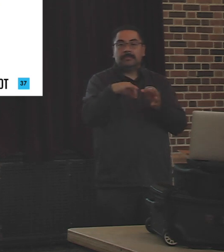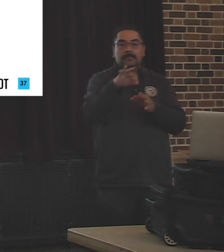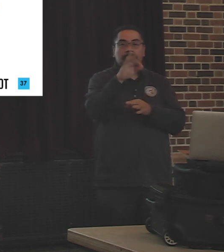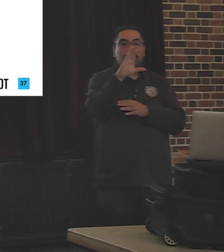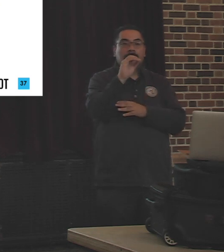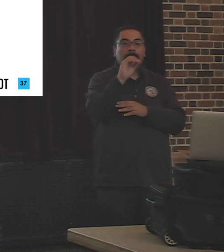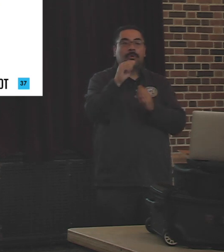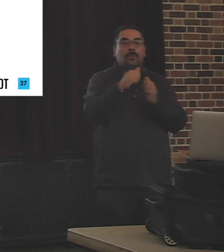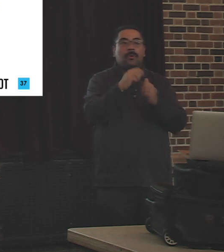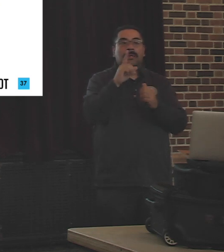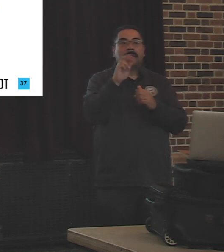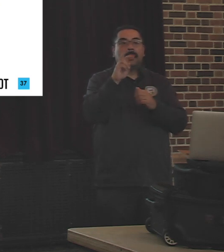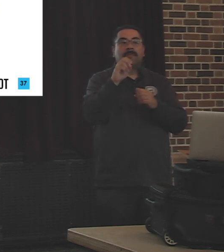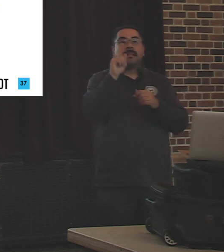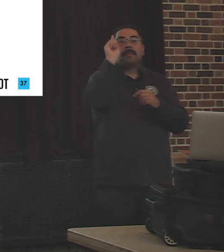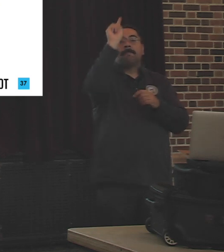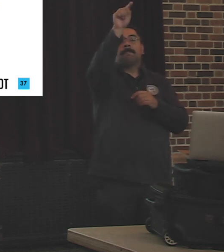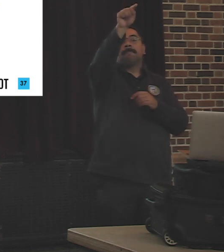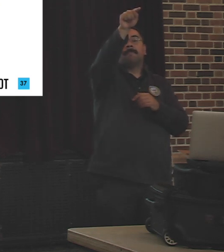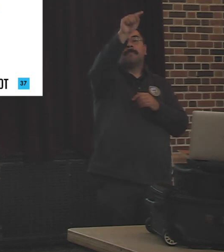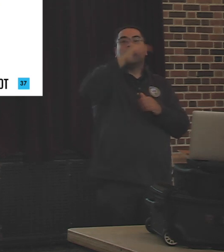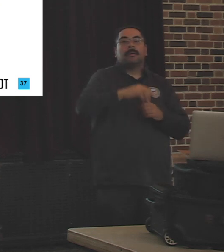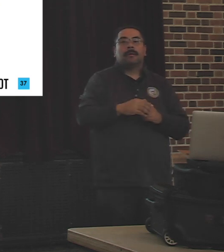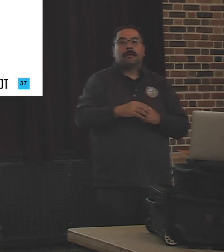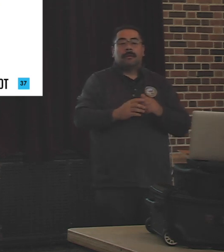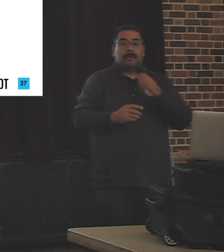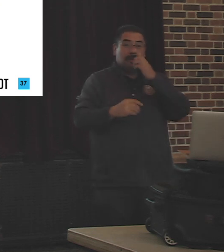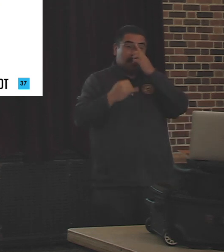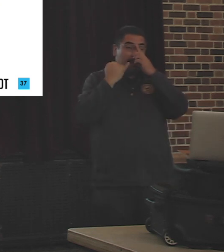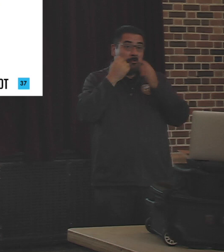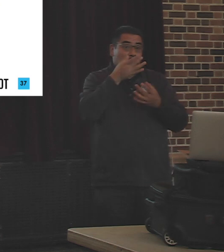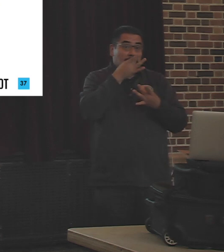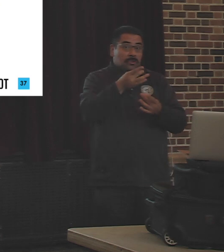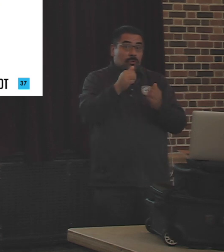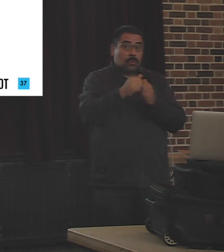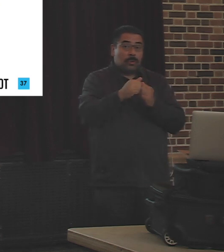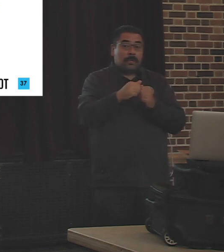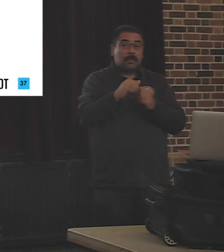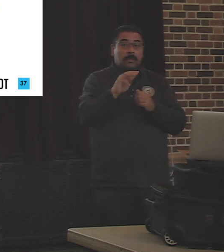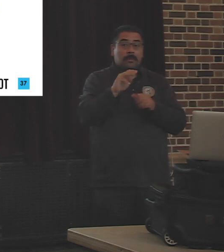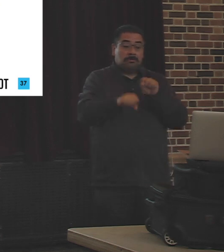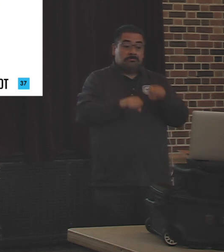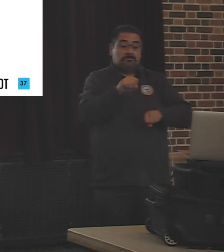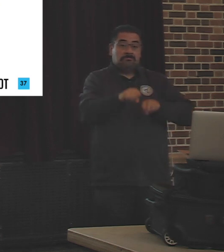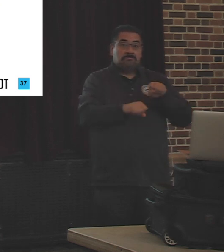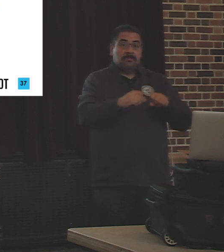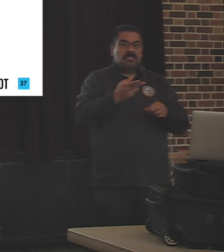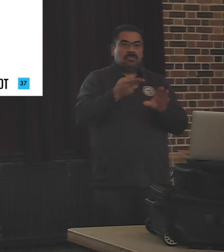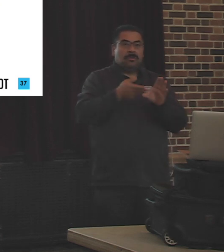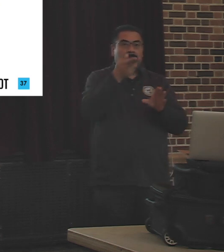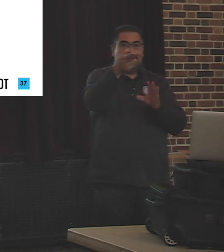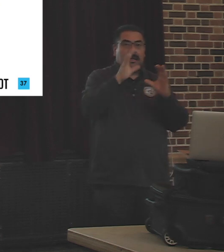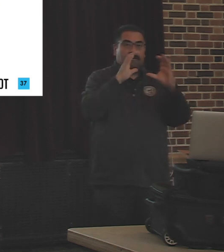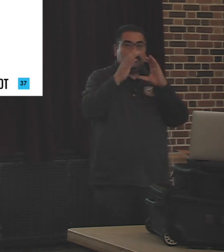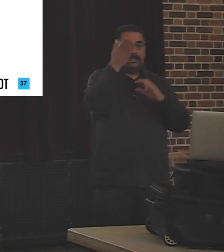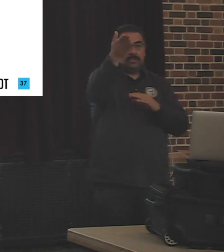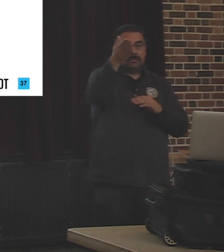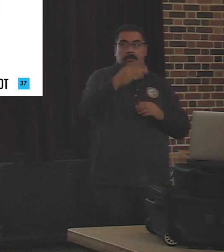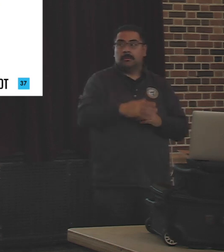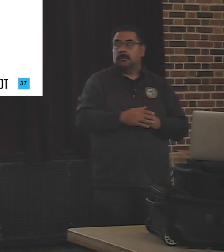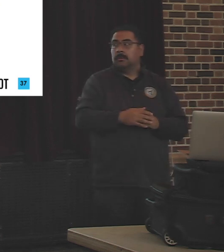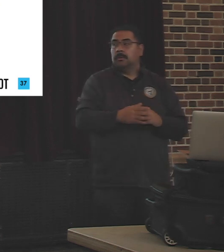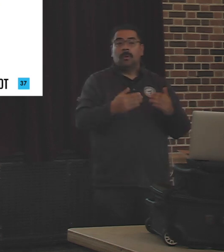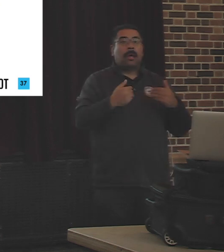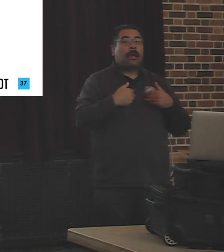companies with David Poe in the back. So interested in micromobility, please join that conversation. They'll